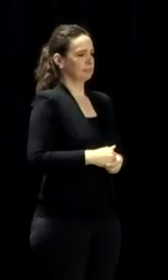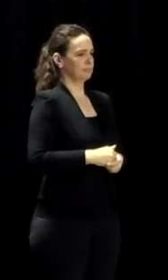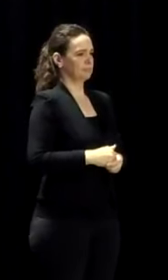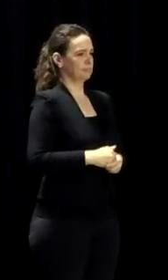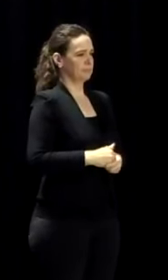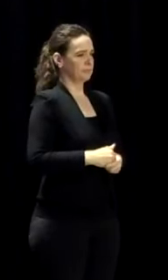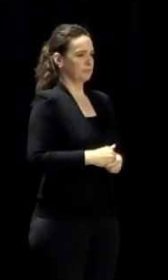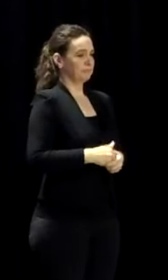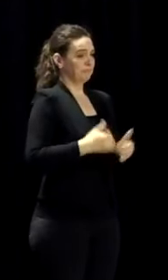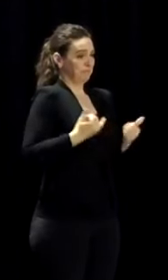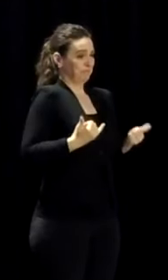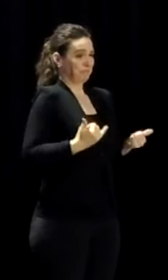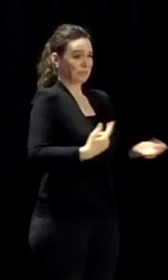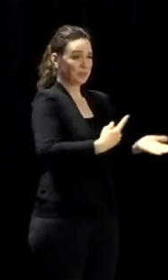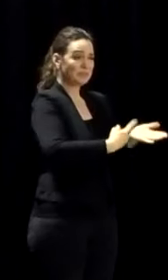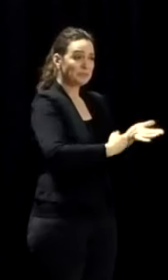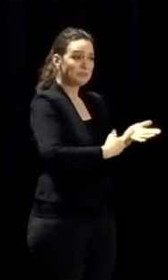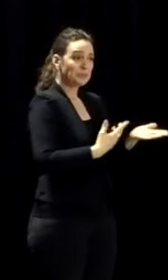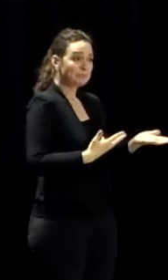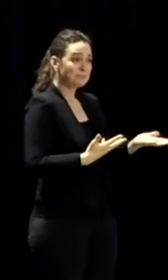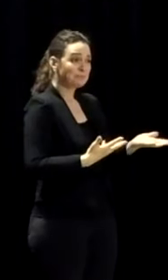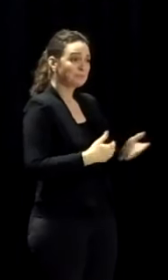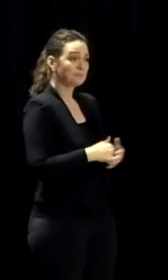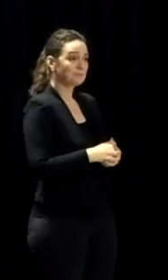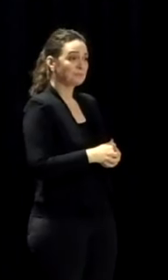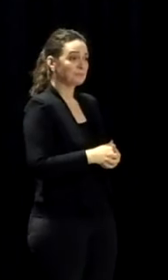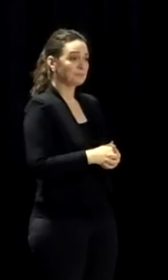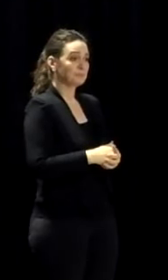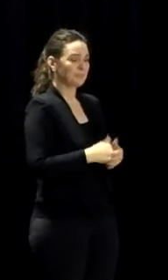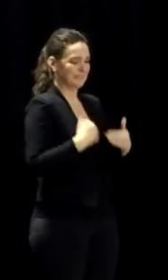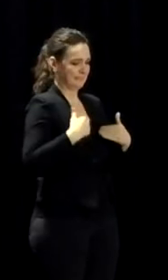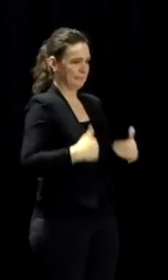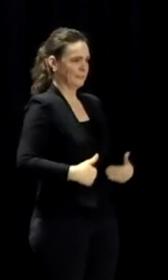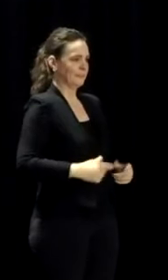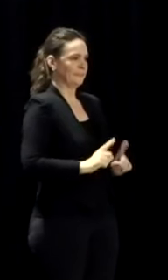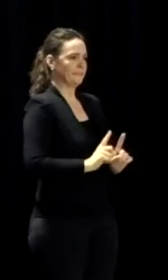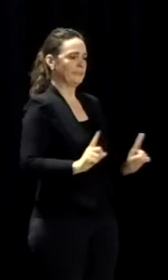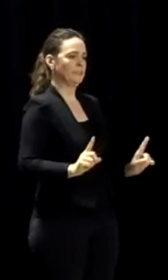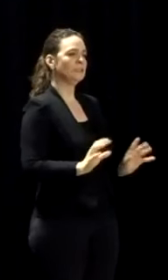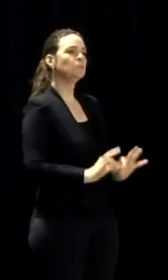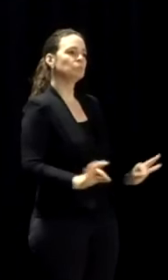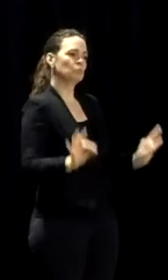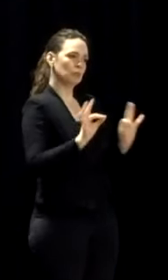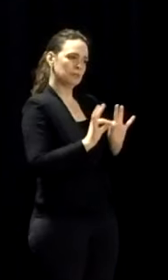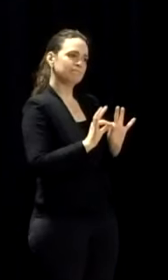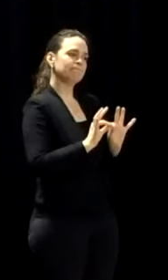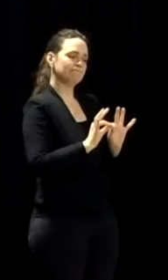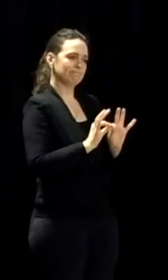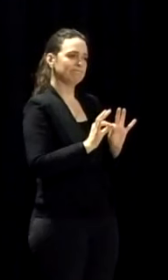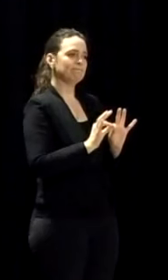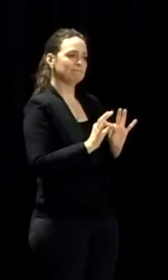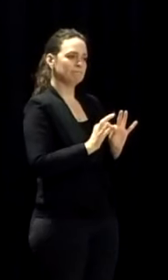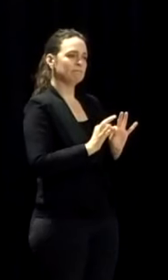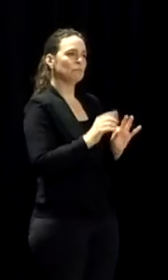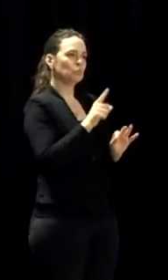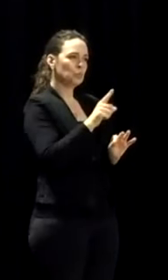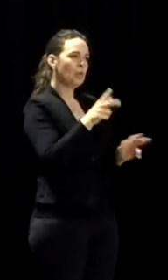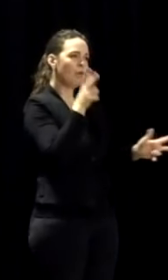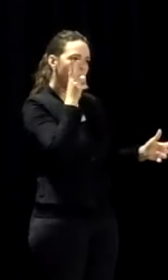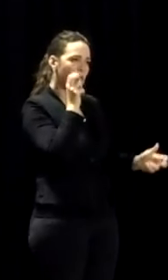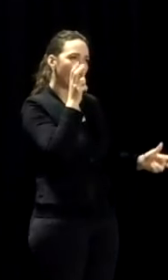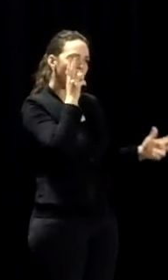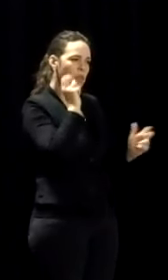Today I want to talk about social distancing and the importance of it. You've heard the County Executive talk about it every day. You've heard me talk